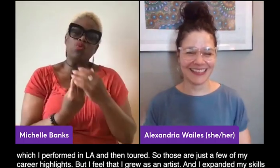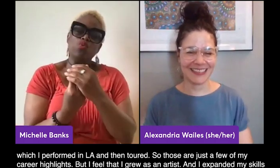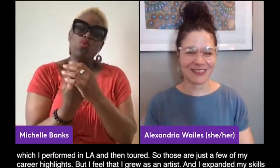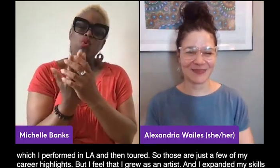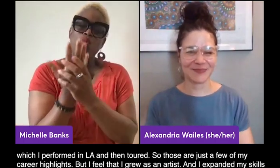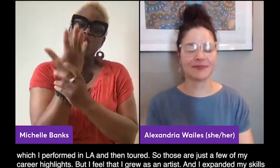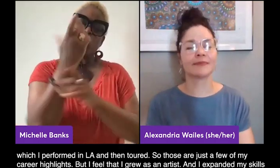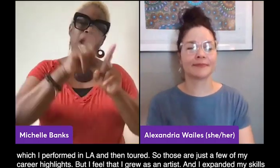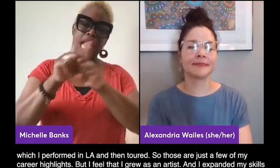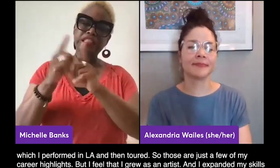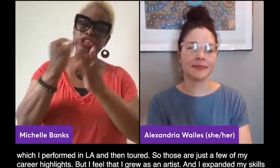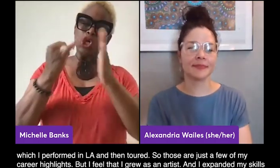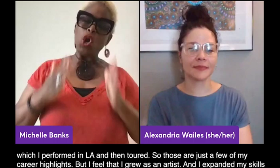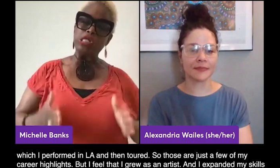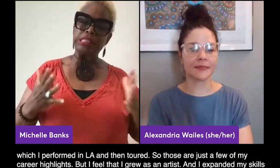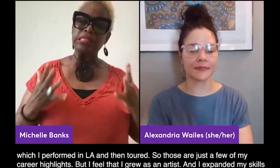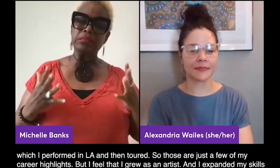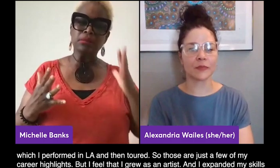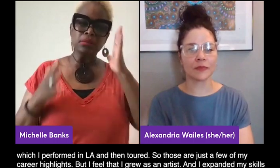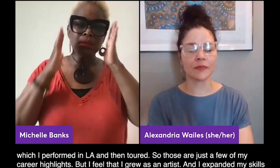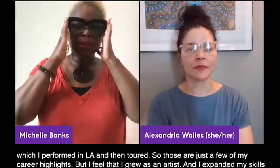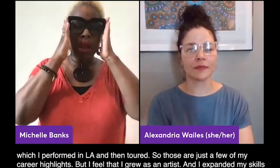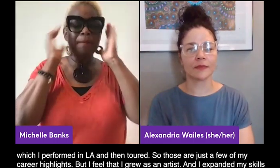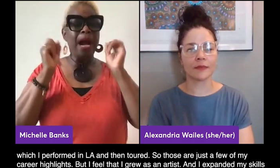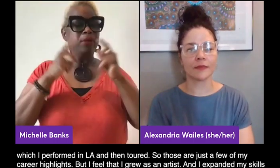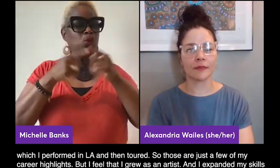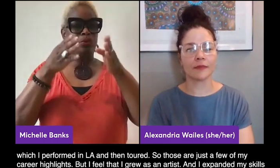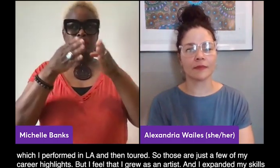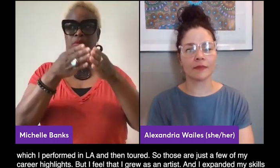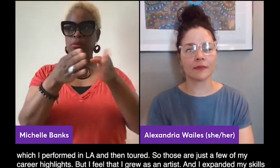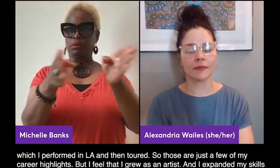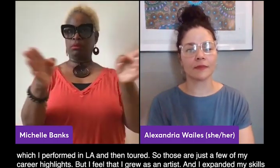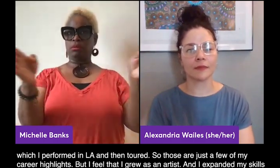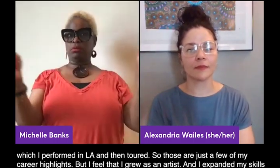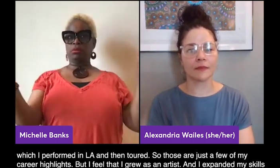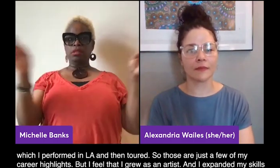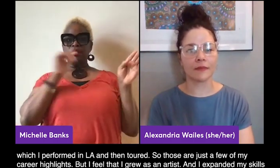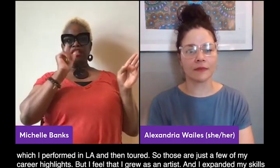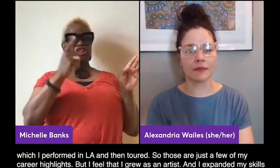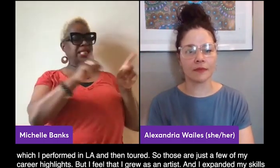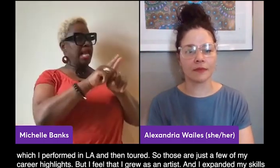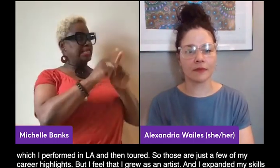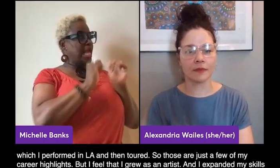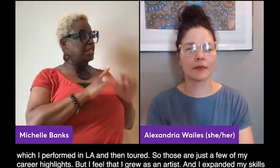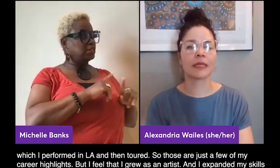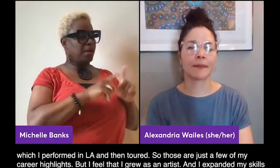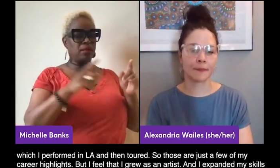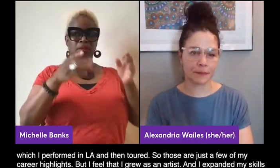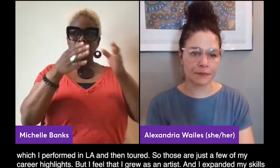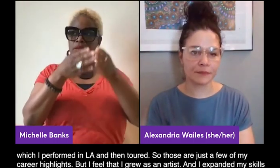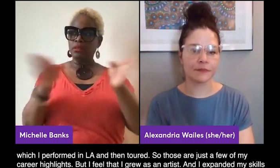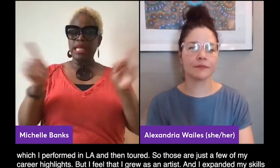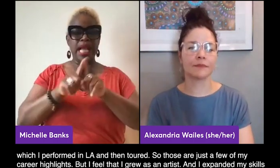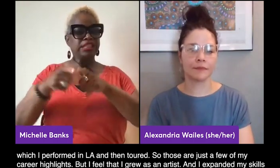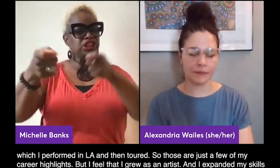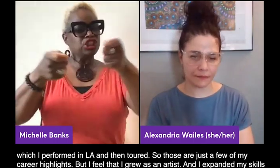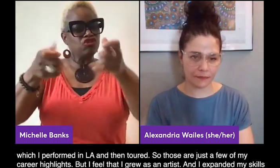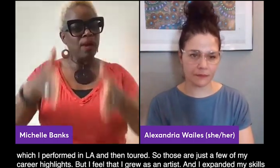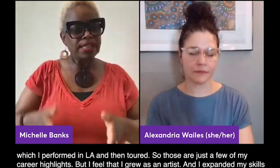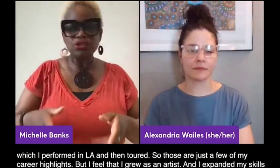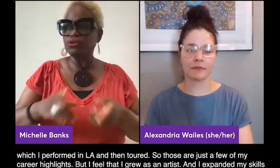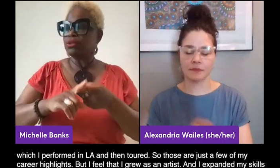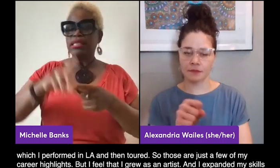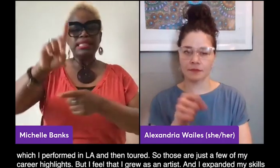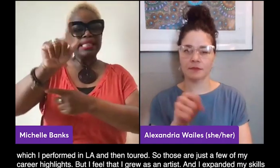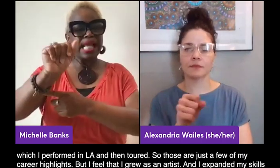But I feel that I grew as an artist, and I expanded my skills not just as an actor,